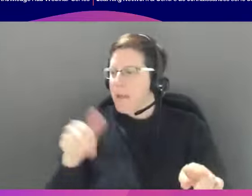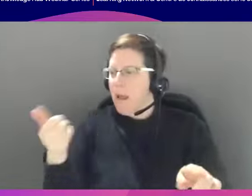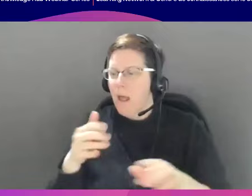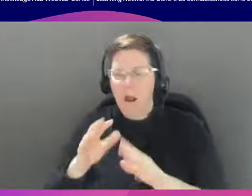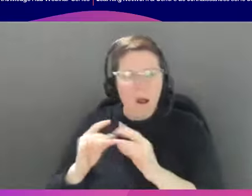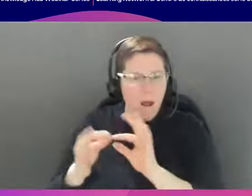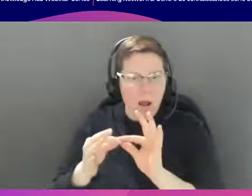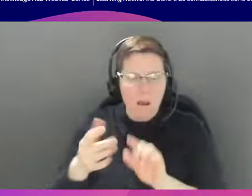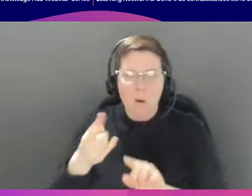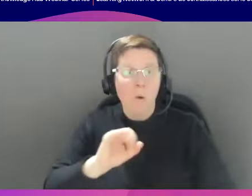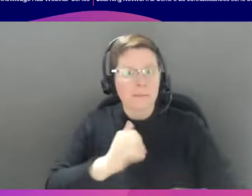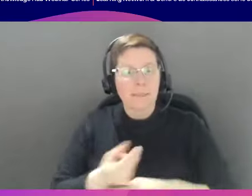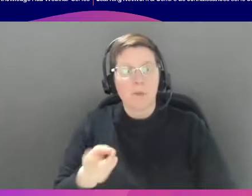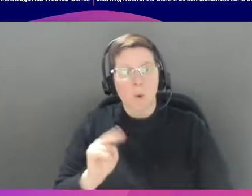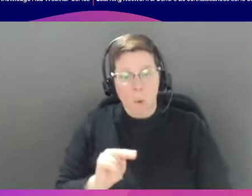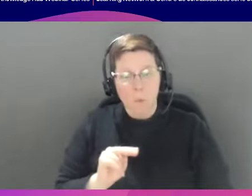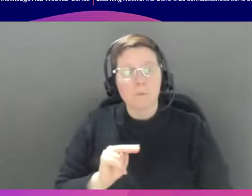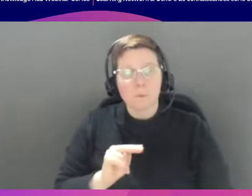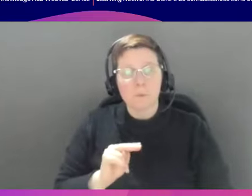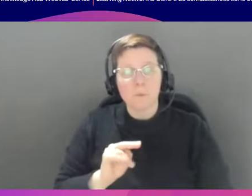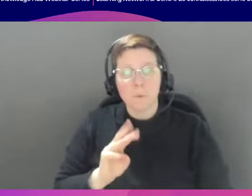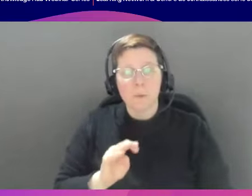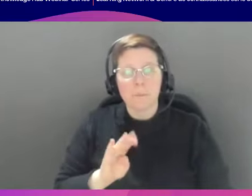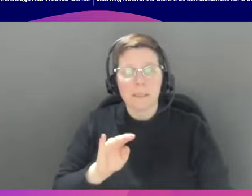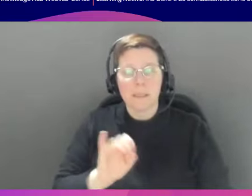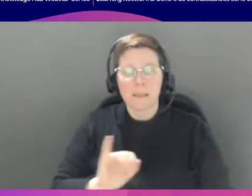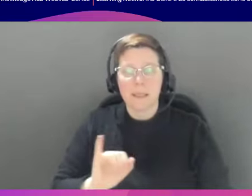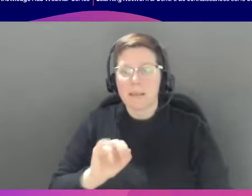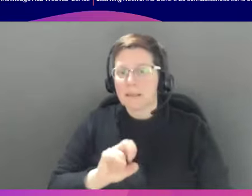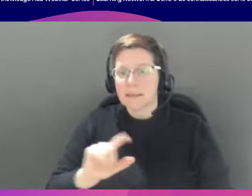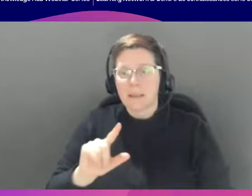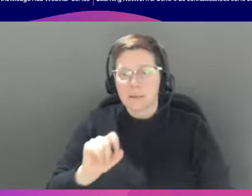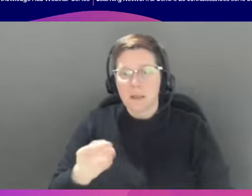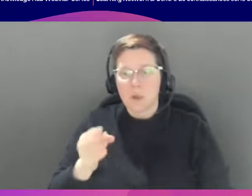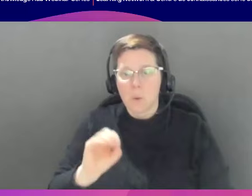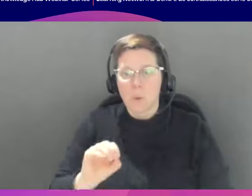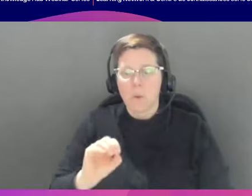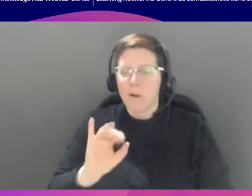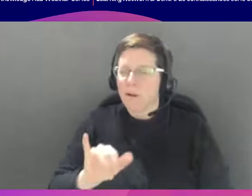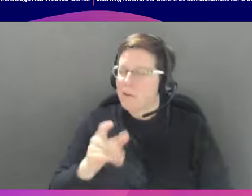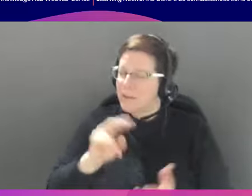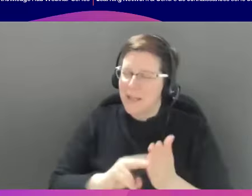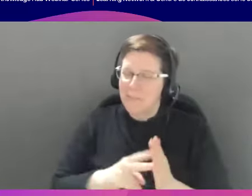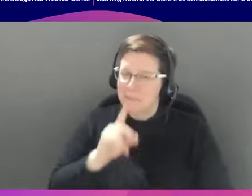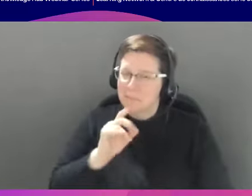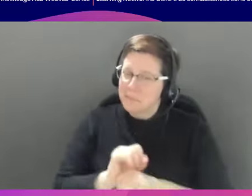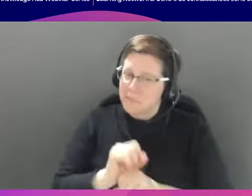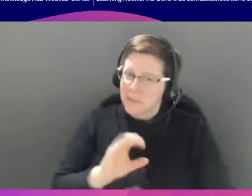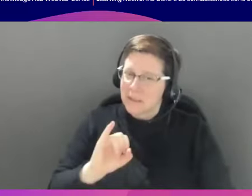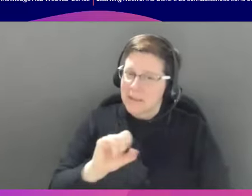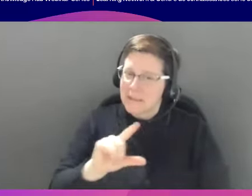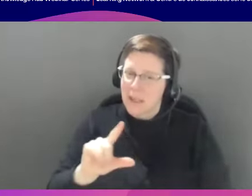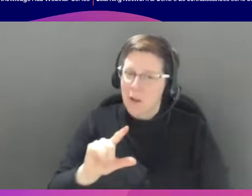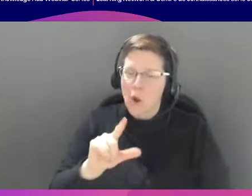incels.co. And so ultimately, this debunks the dominant idea that incels are lone wolf actors, both in the sense that